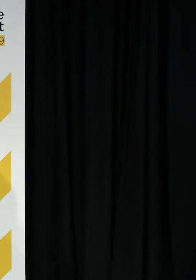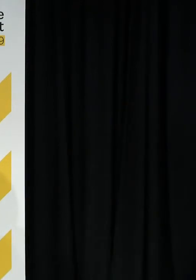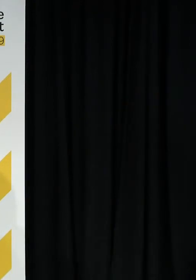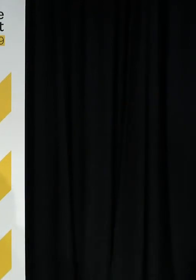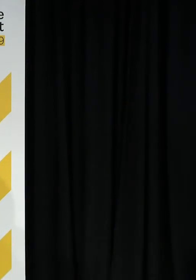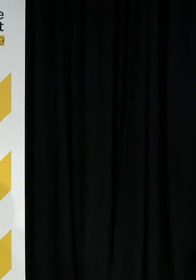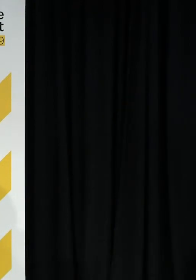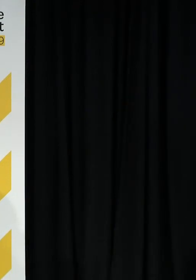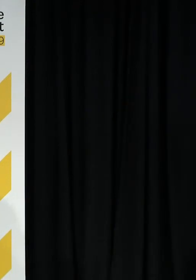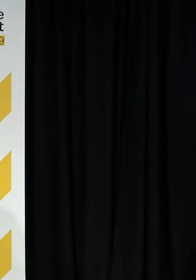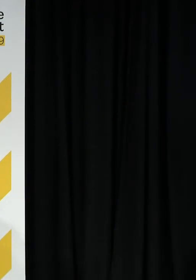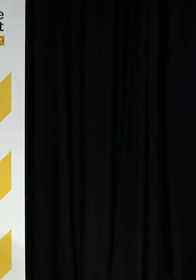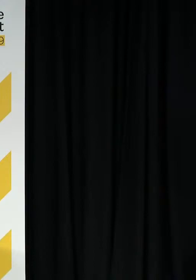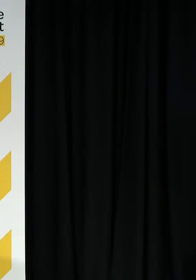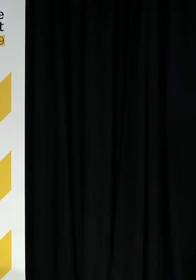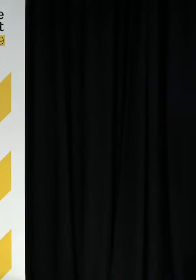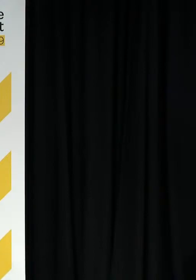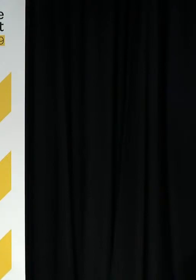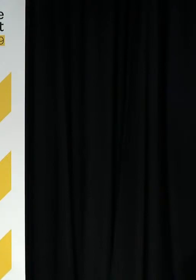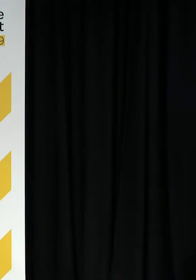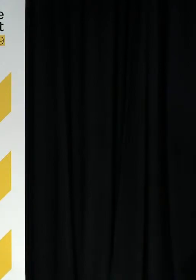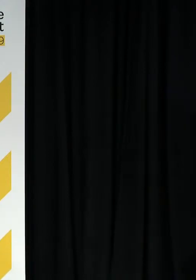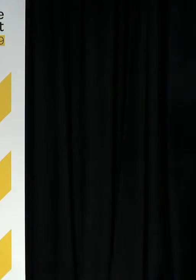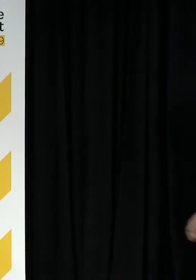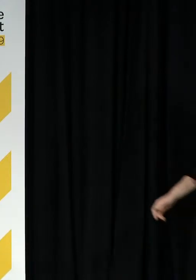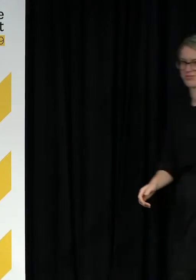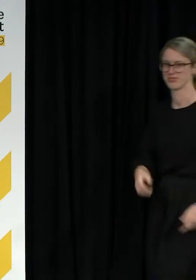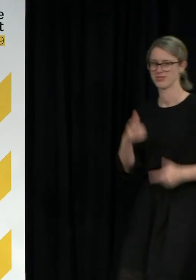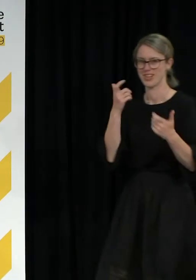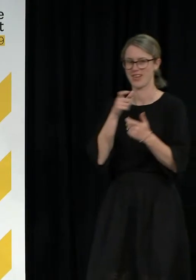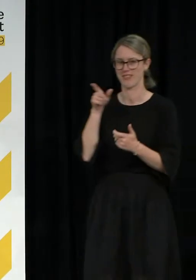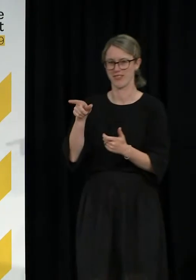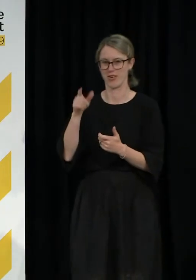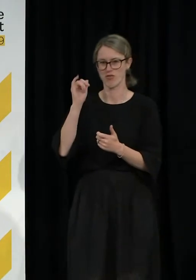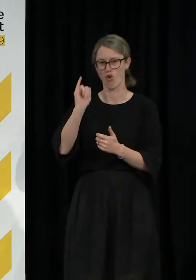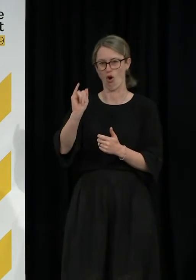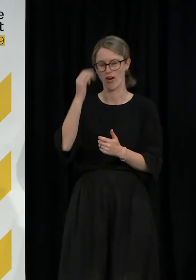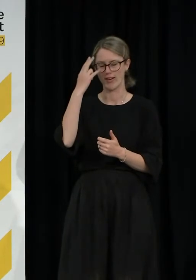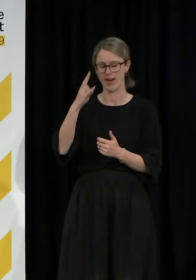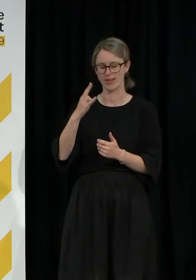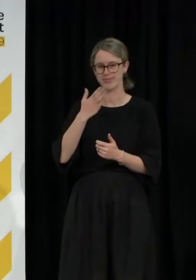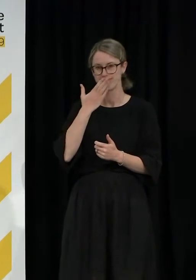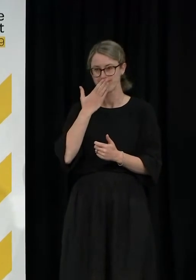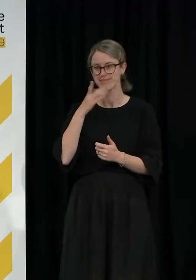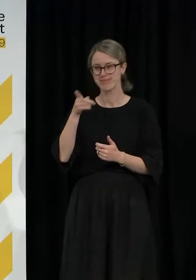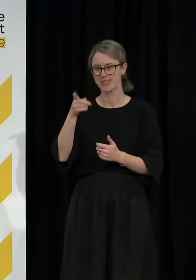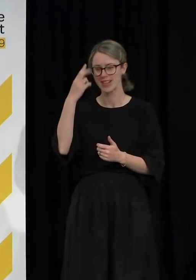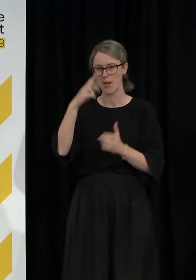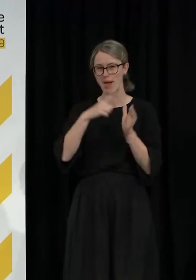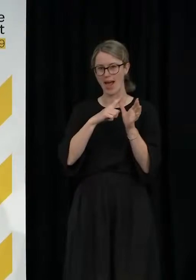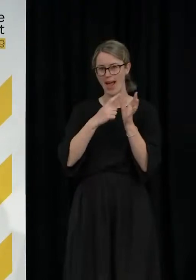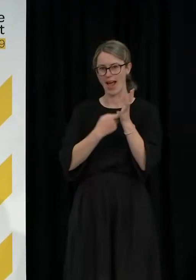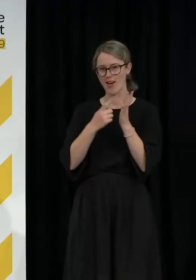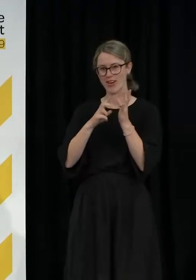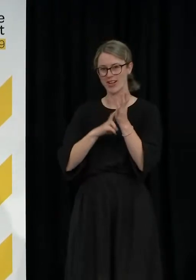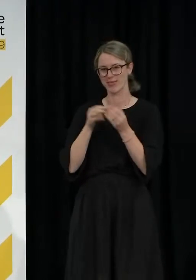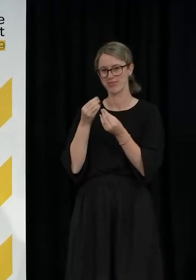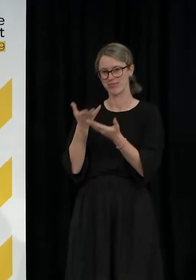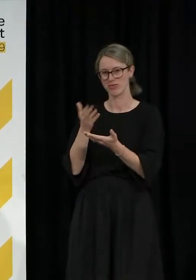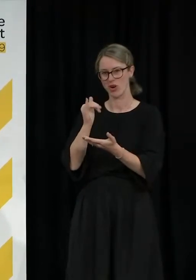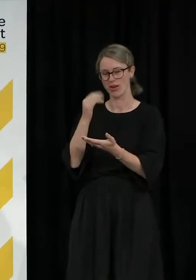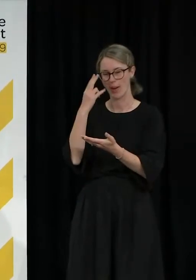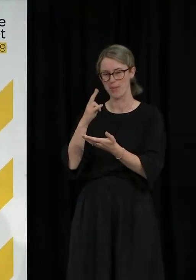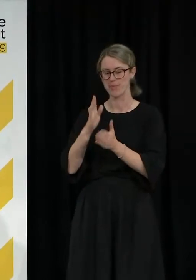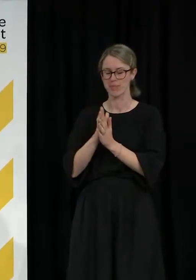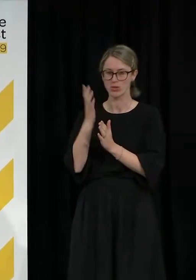Aaron, not Zane. Aaron. God. I would claim it was deliberate.